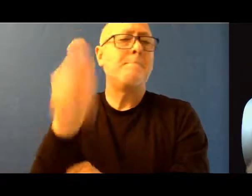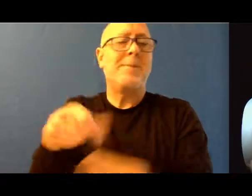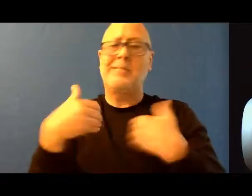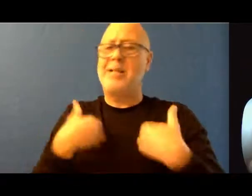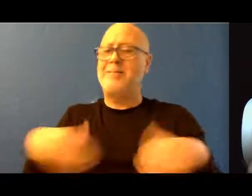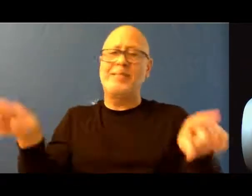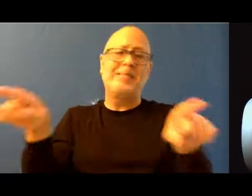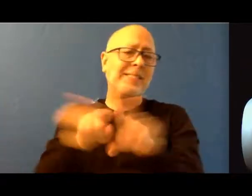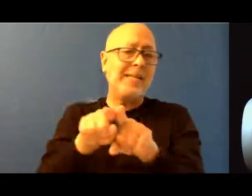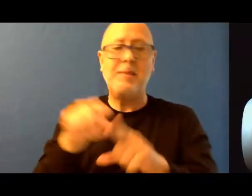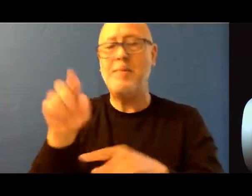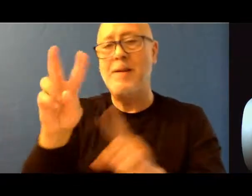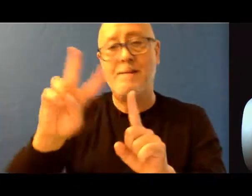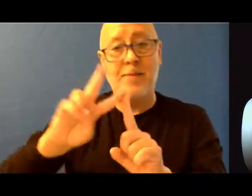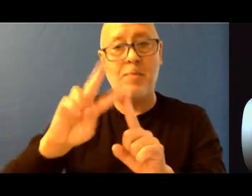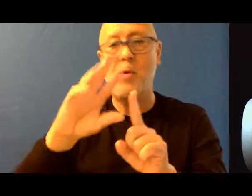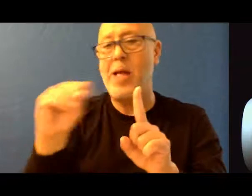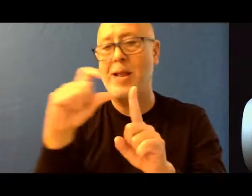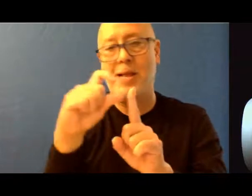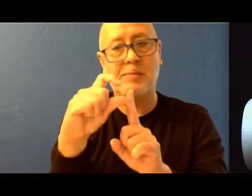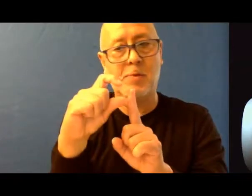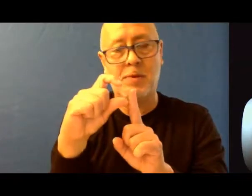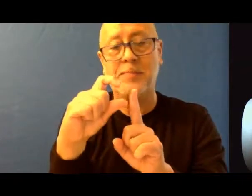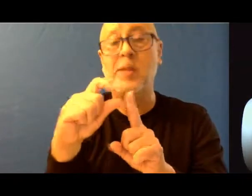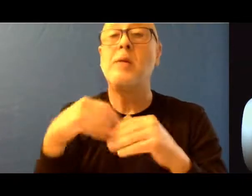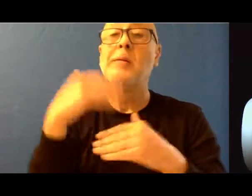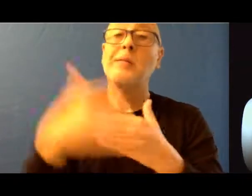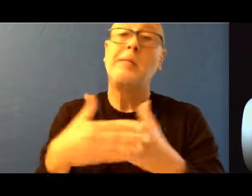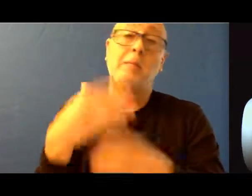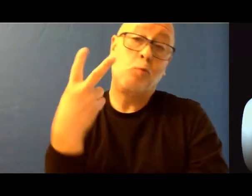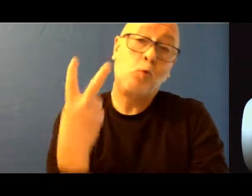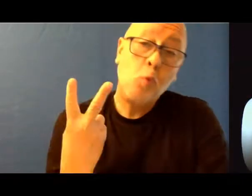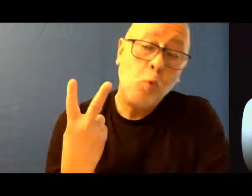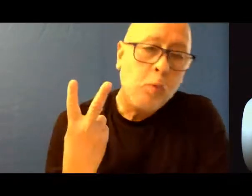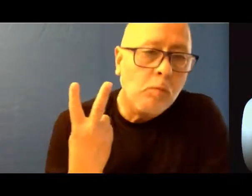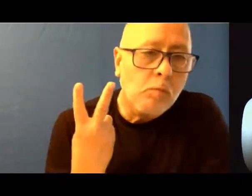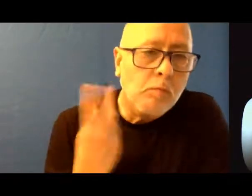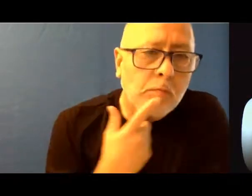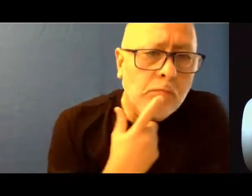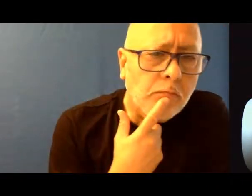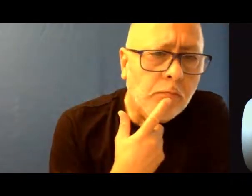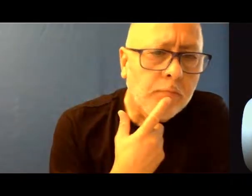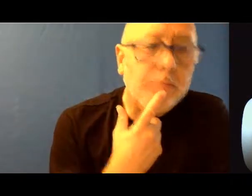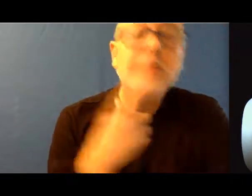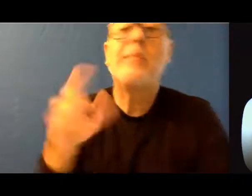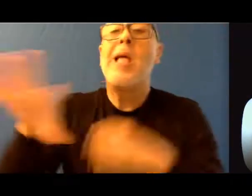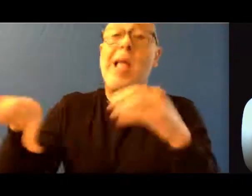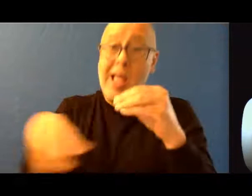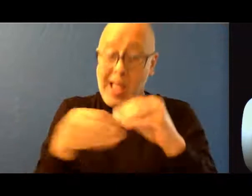same variable and exponent. Step 2, add the coefficients.